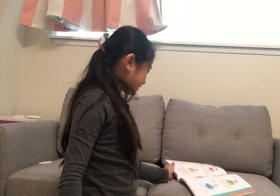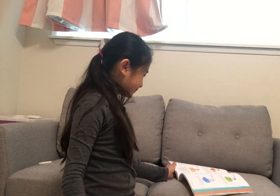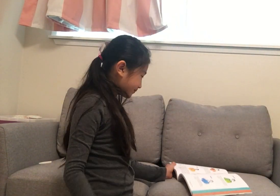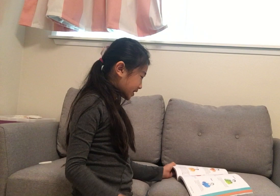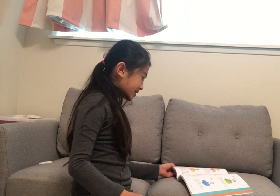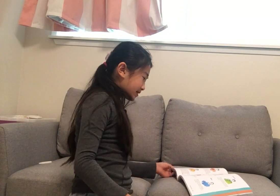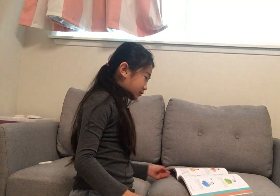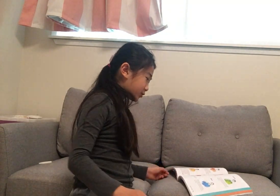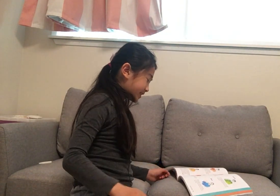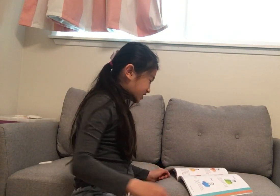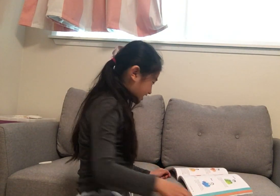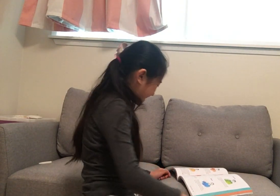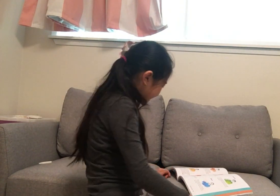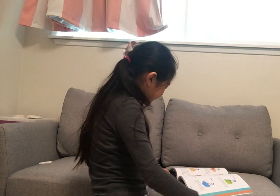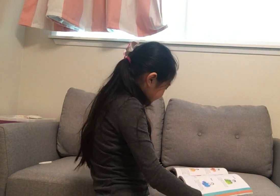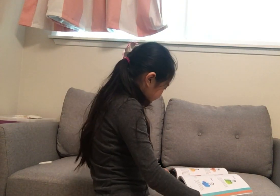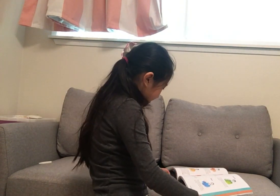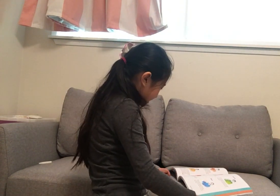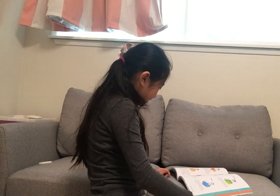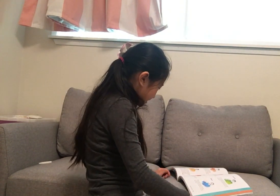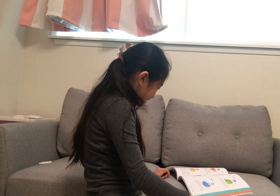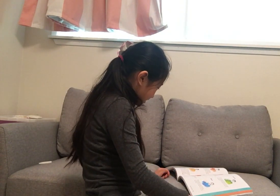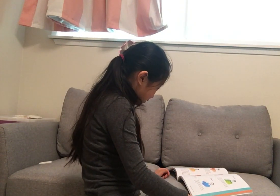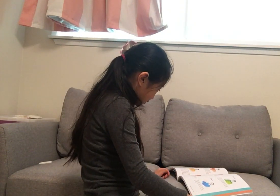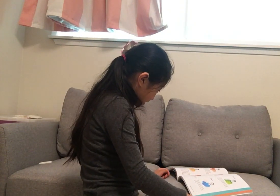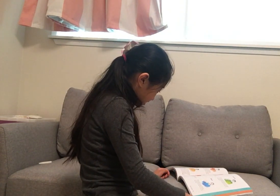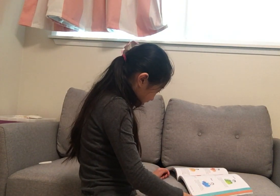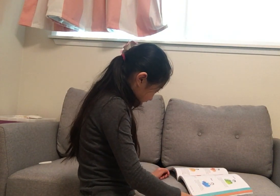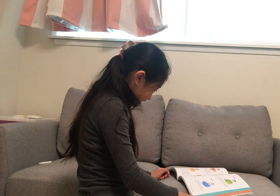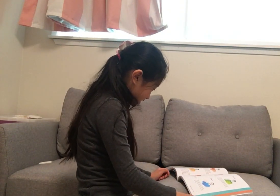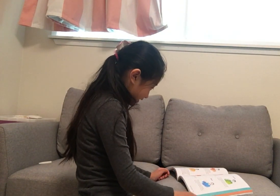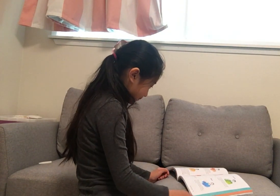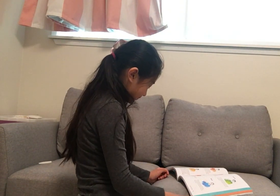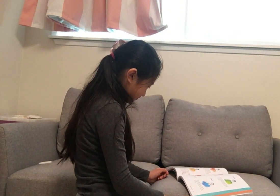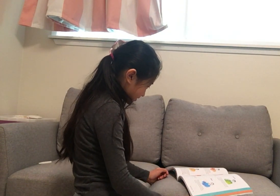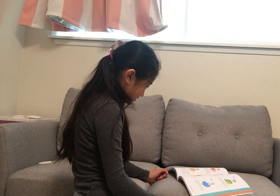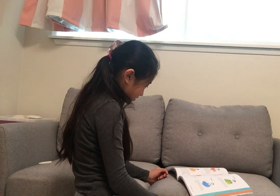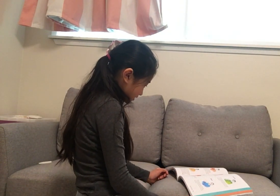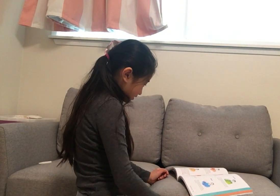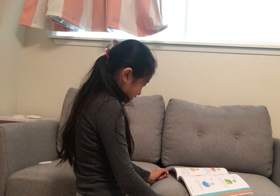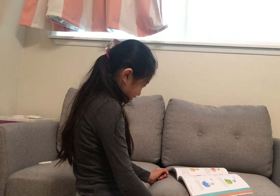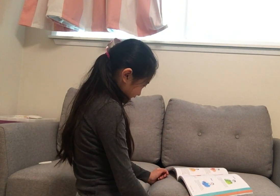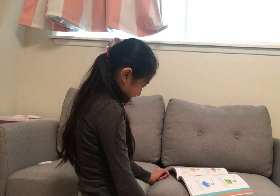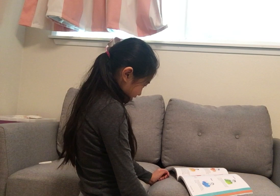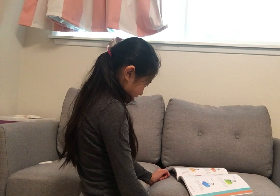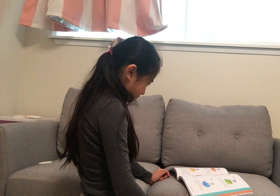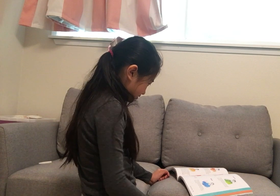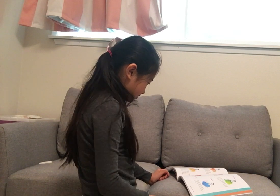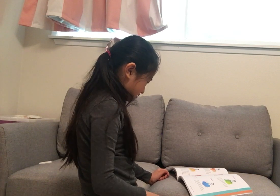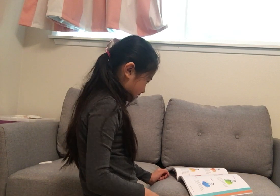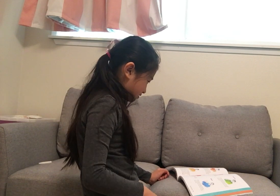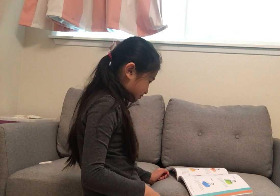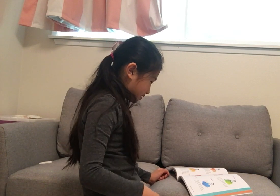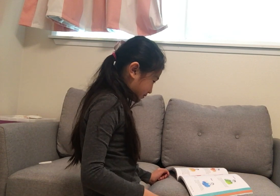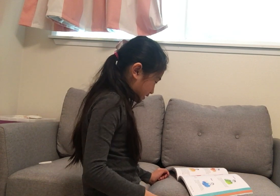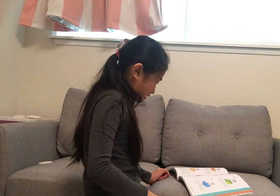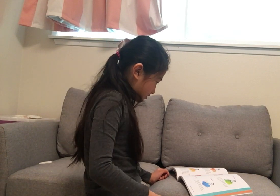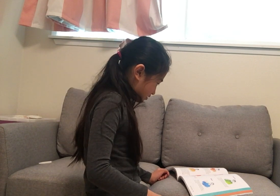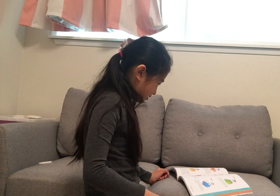with your hand in a one hand shape that we will learn